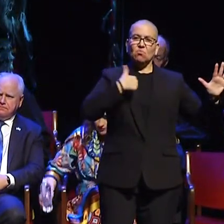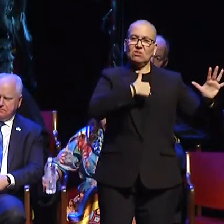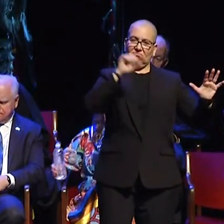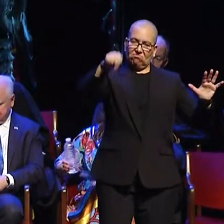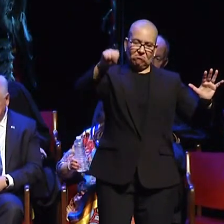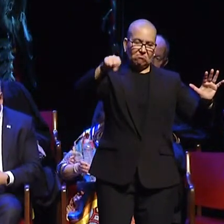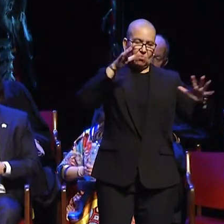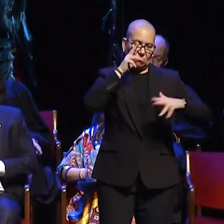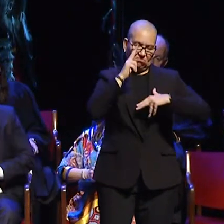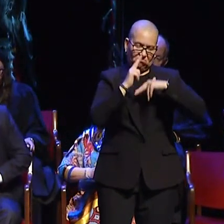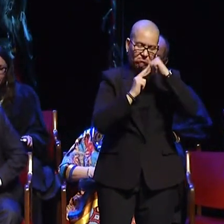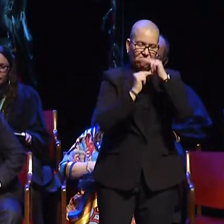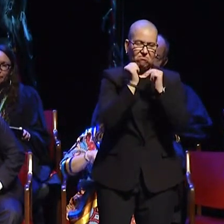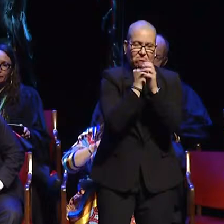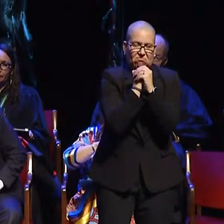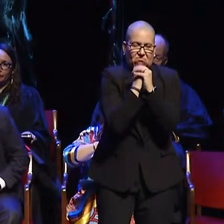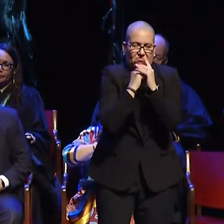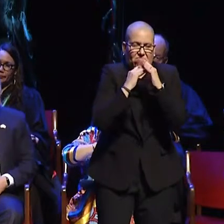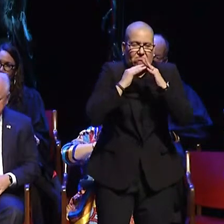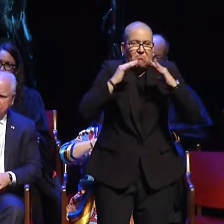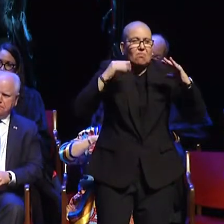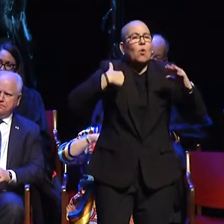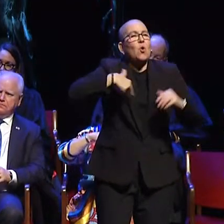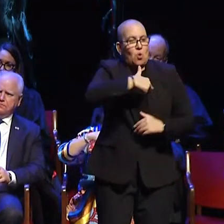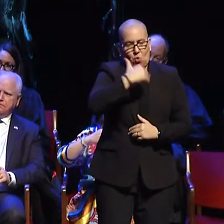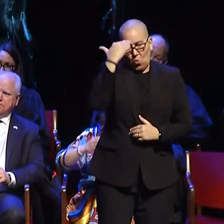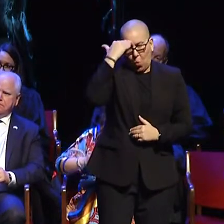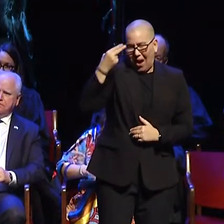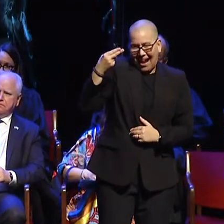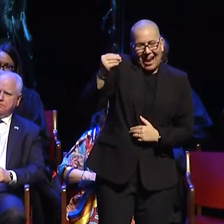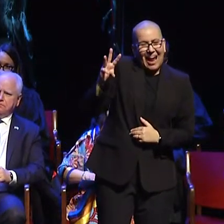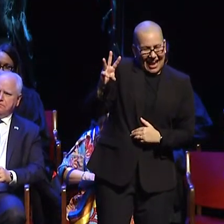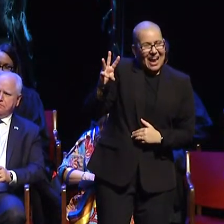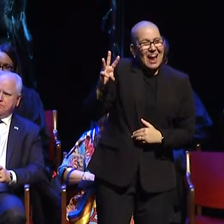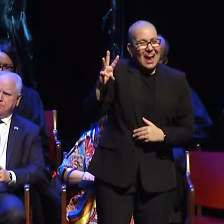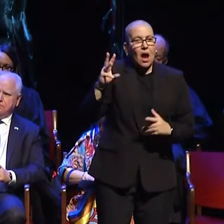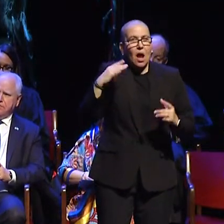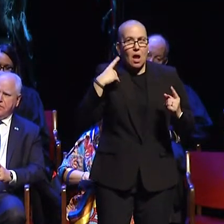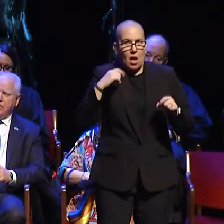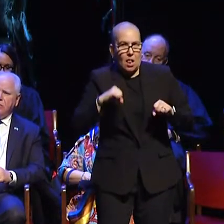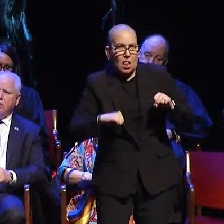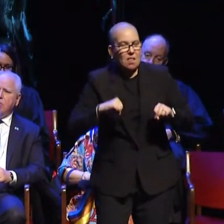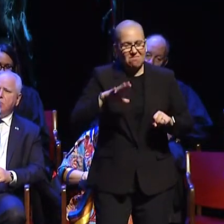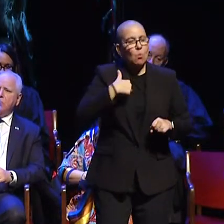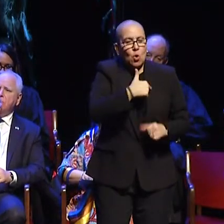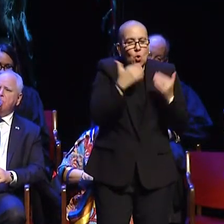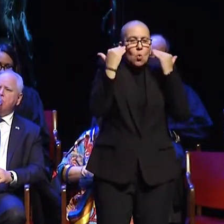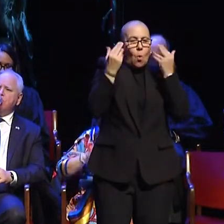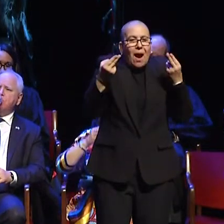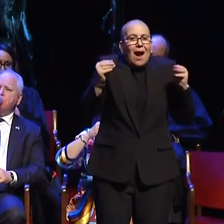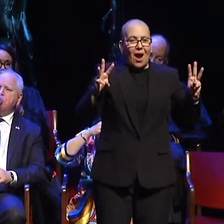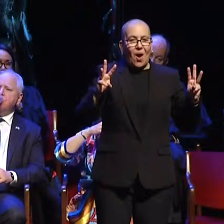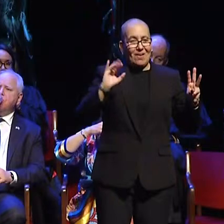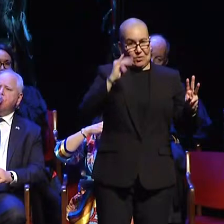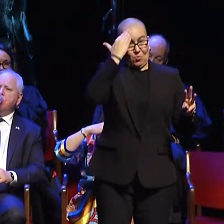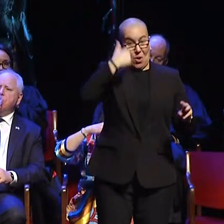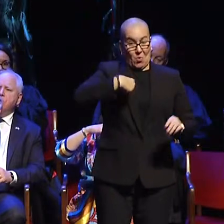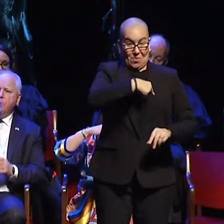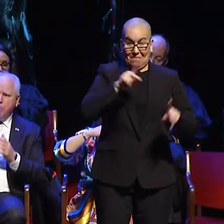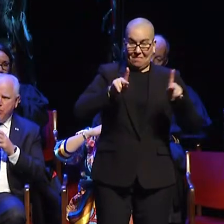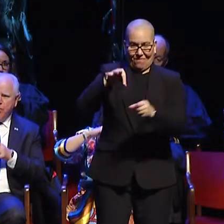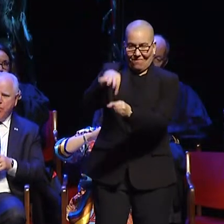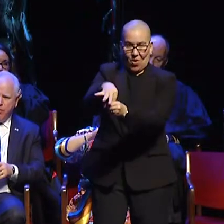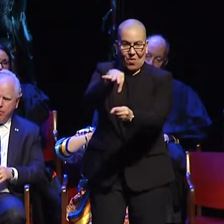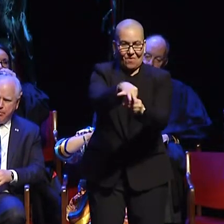Minnesota. We know what works. This is not a mystery. We know that more voices that are heard, the better off we all are.